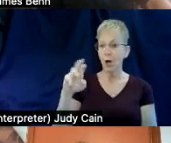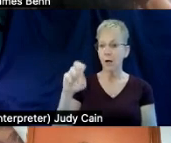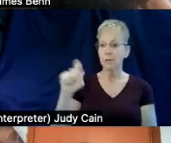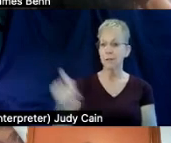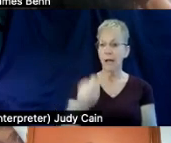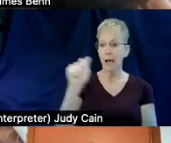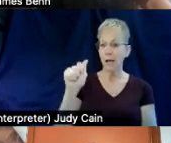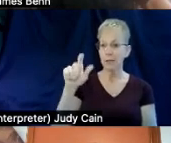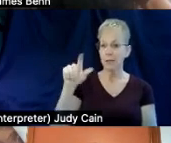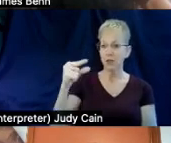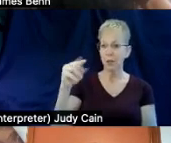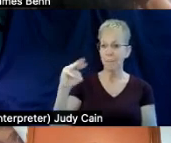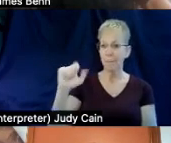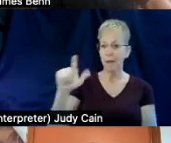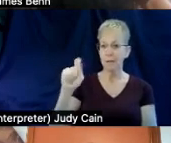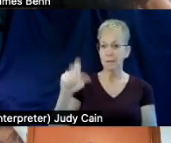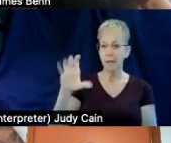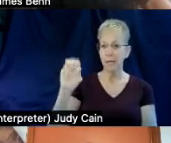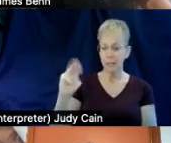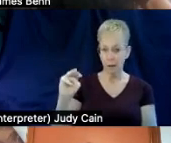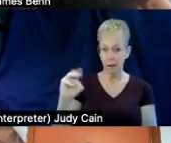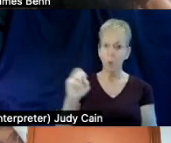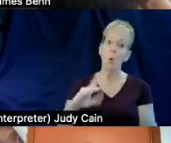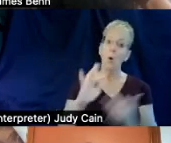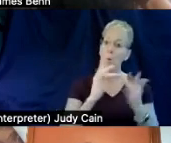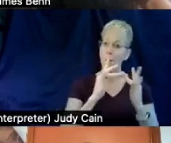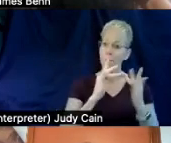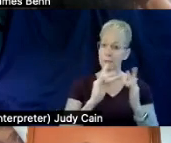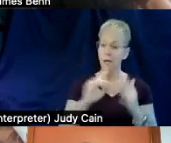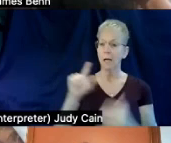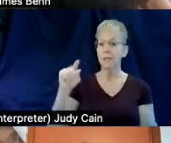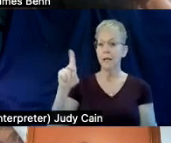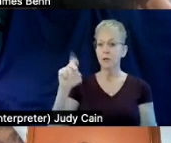drakeatarts@gmail.com or go to our website,